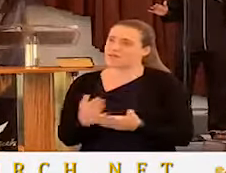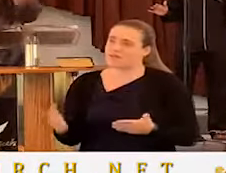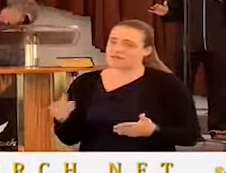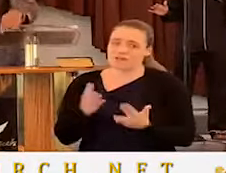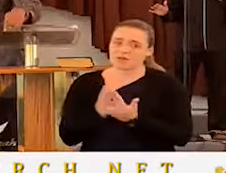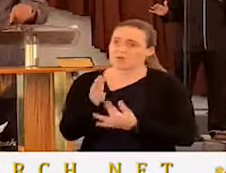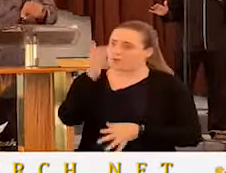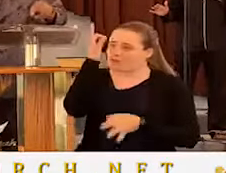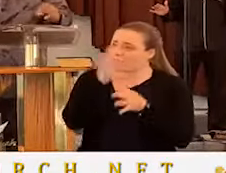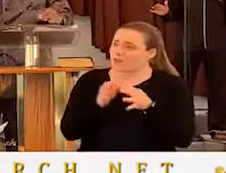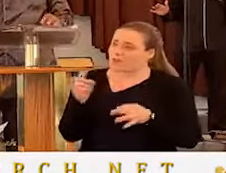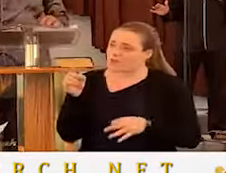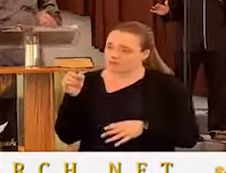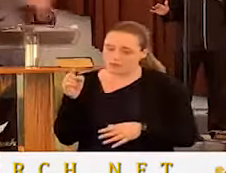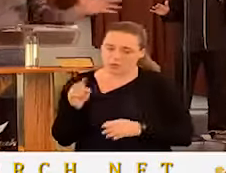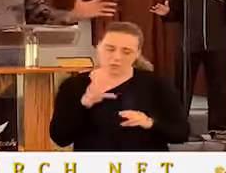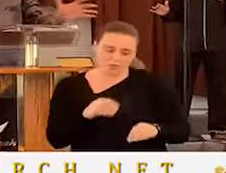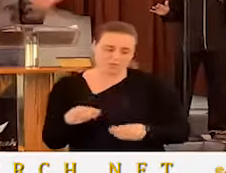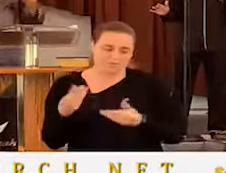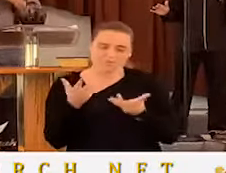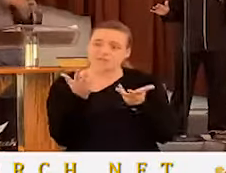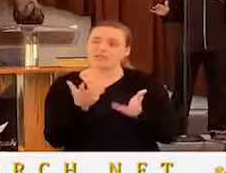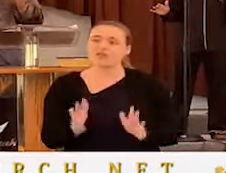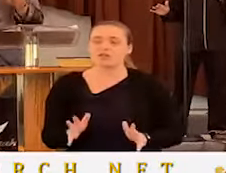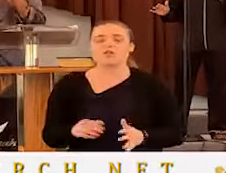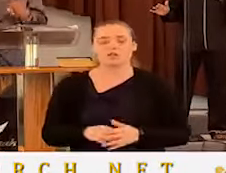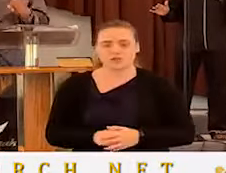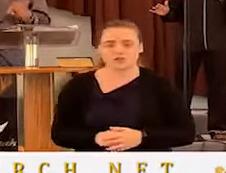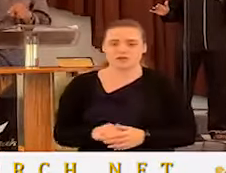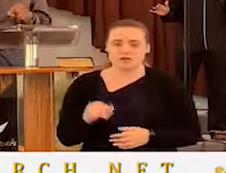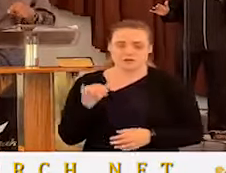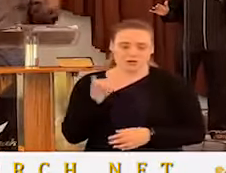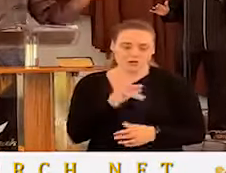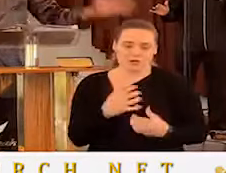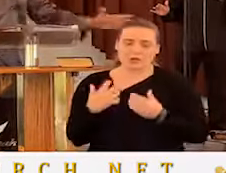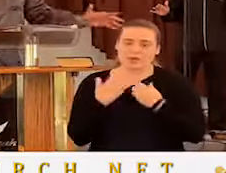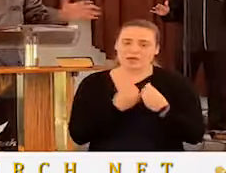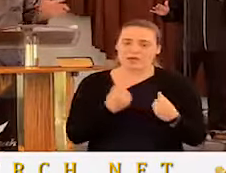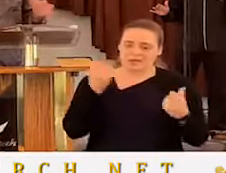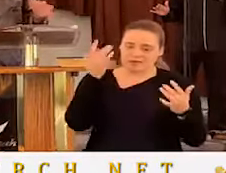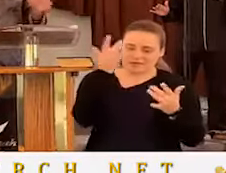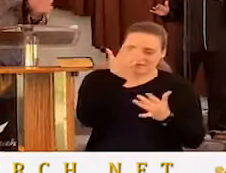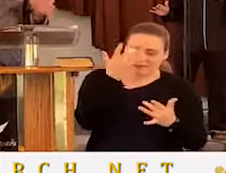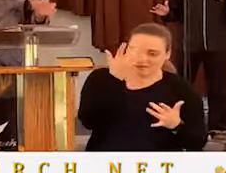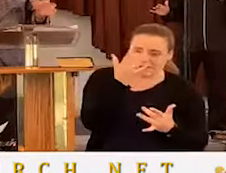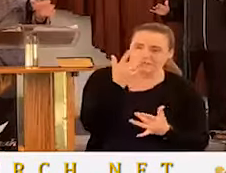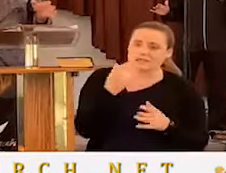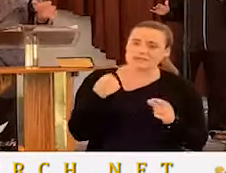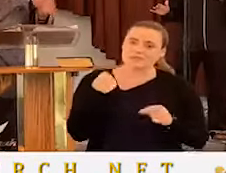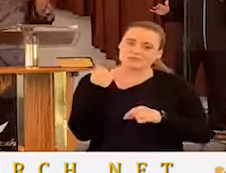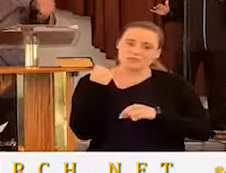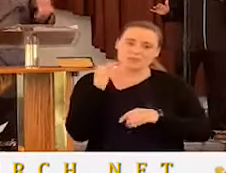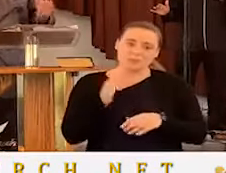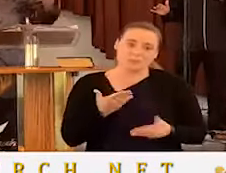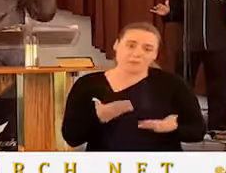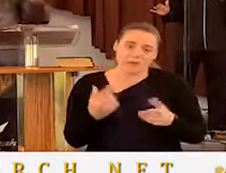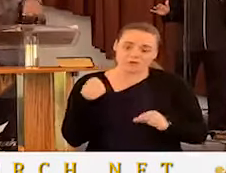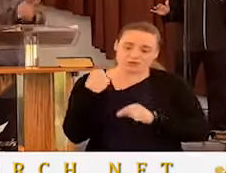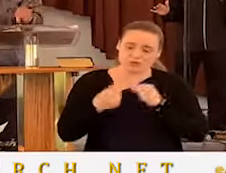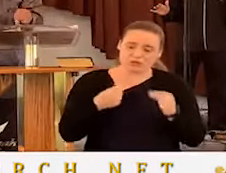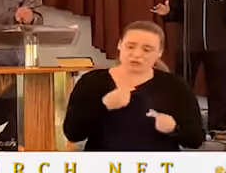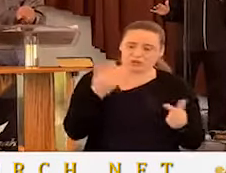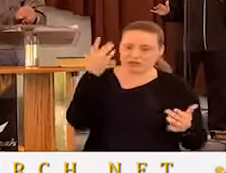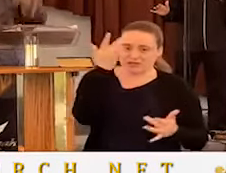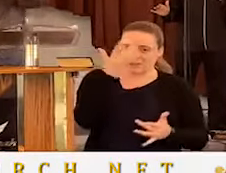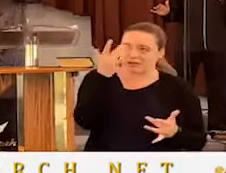faith on the word of God. Whatever sickness or diseases in our bodies, generational sicknesses and diseases, weaknesses